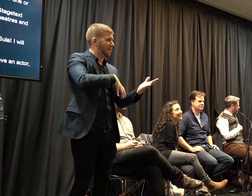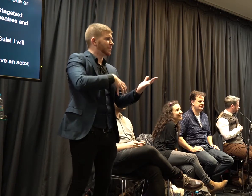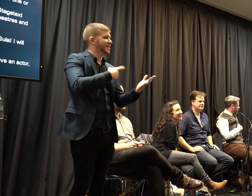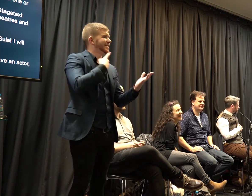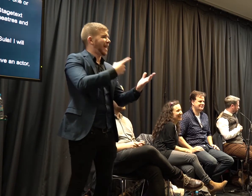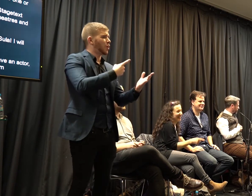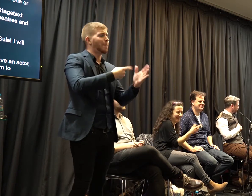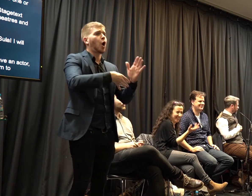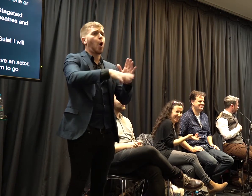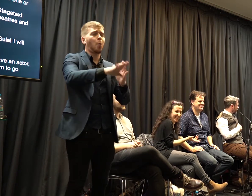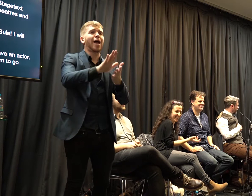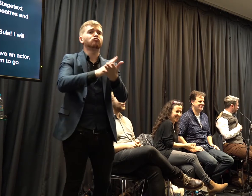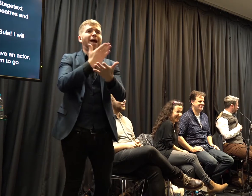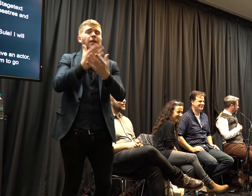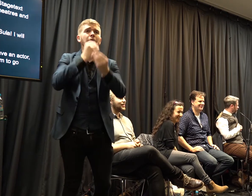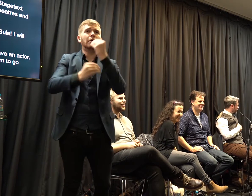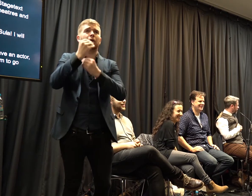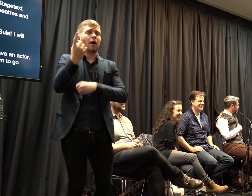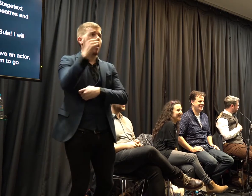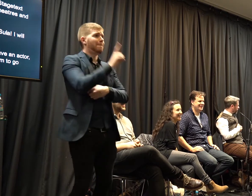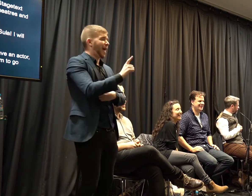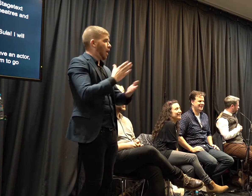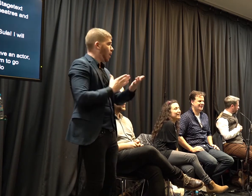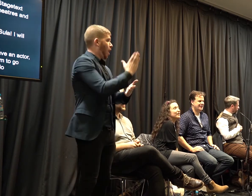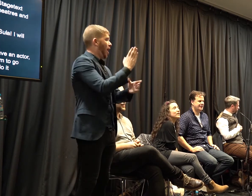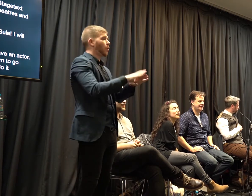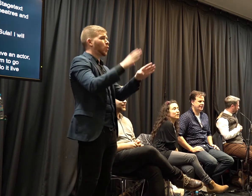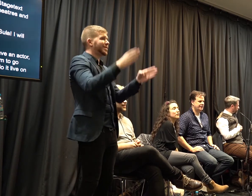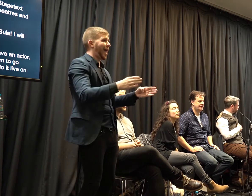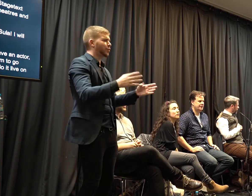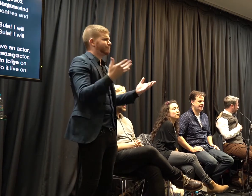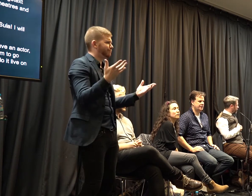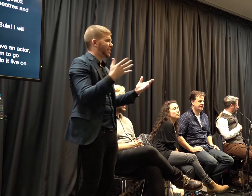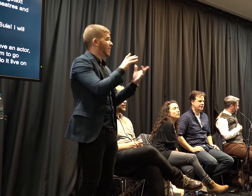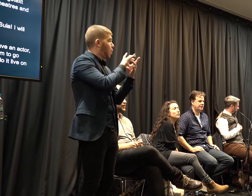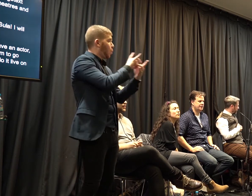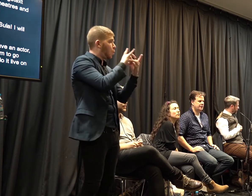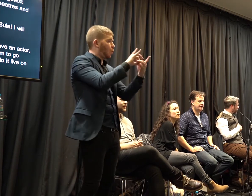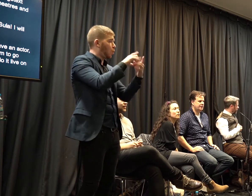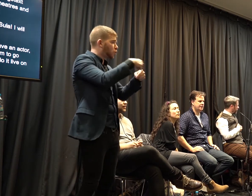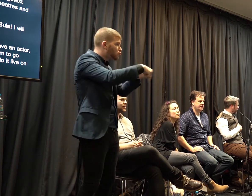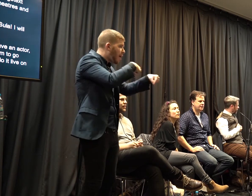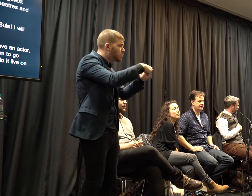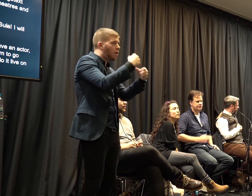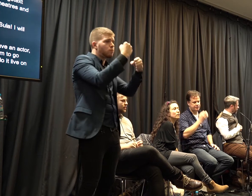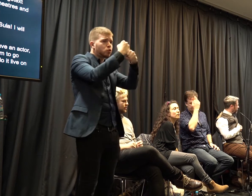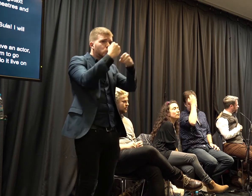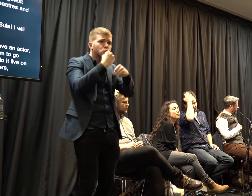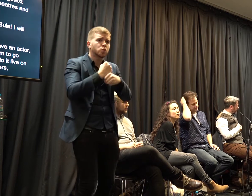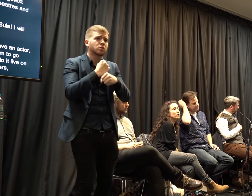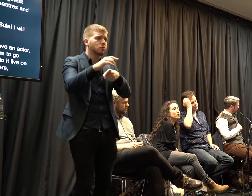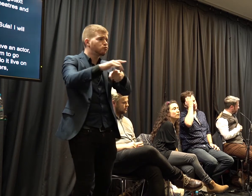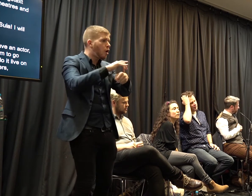away, translate it, and then come back and do it live on stage. But they are worked with the directors and producers and